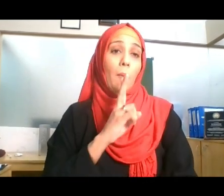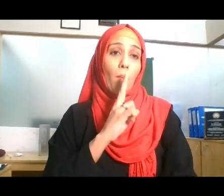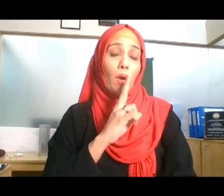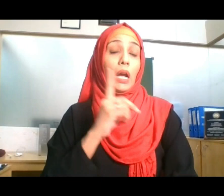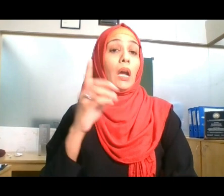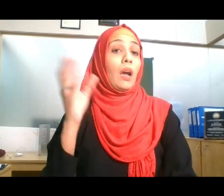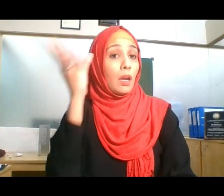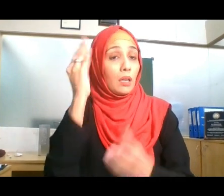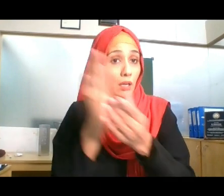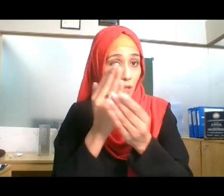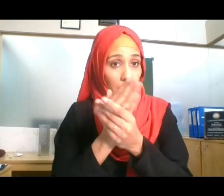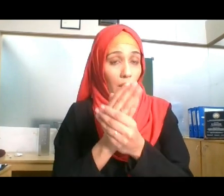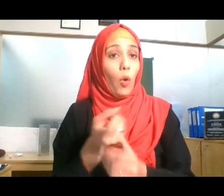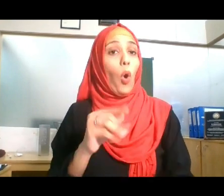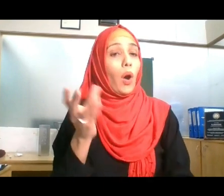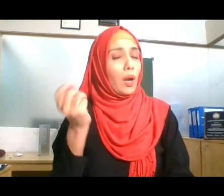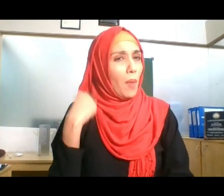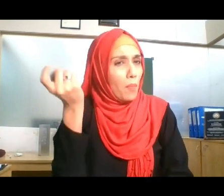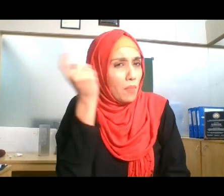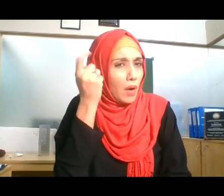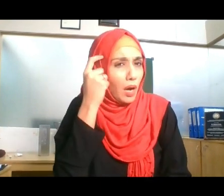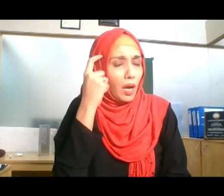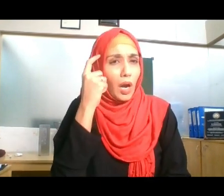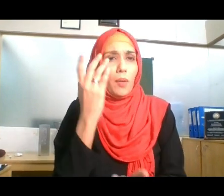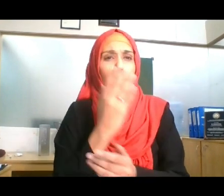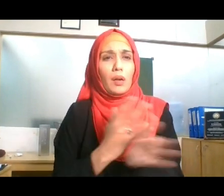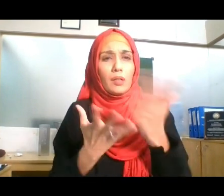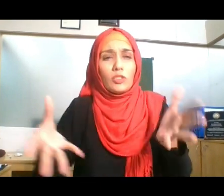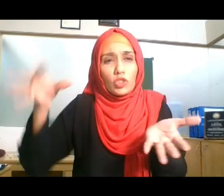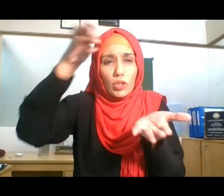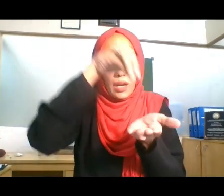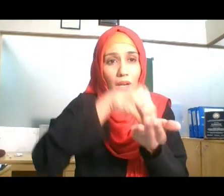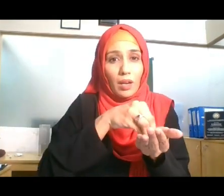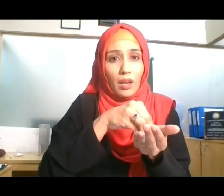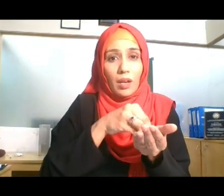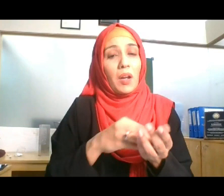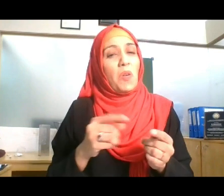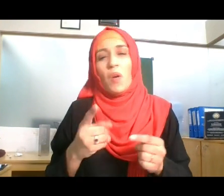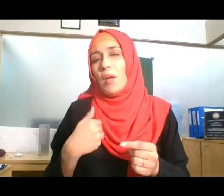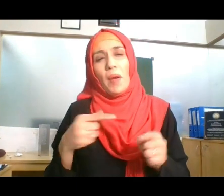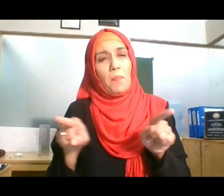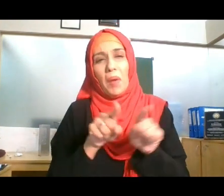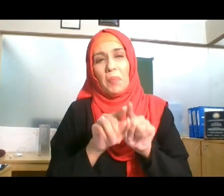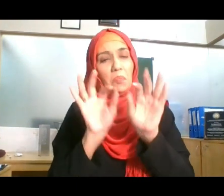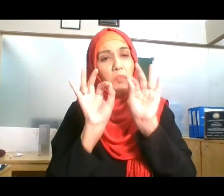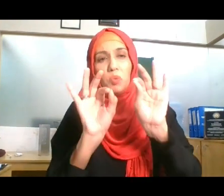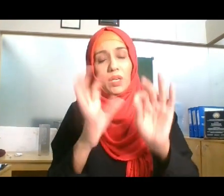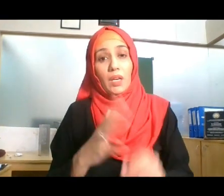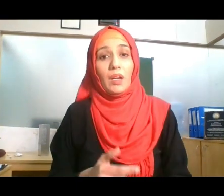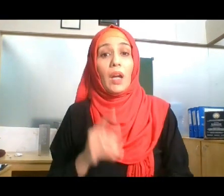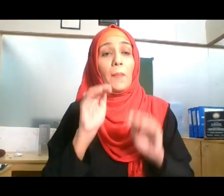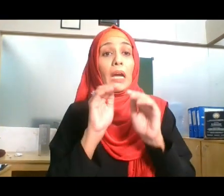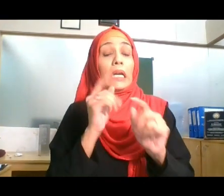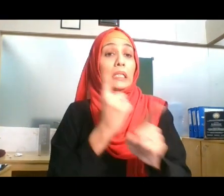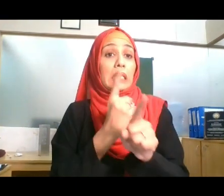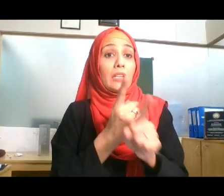data and the understanding on inclusion remains below par, and particularly for teacher